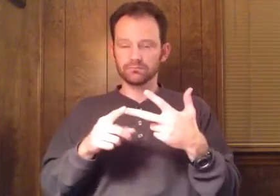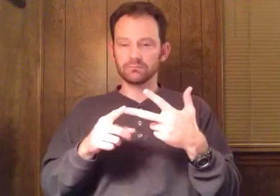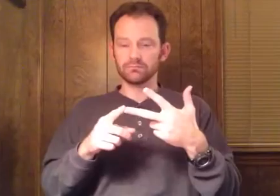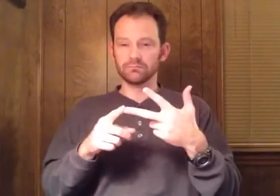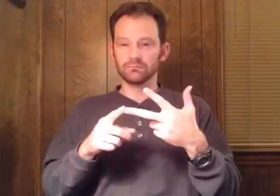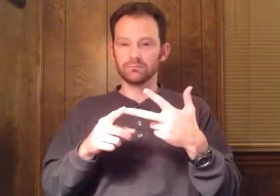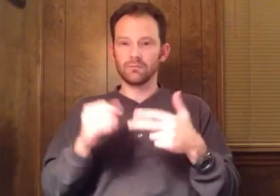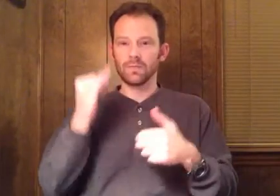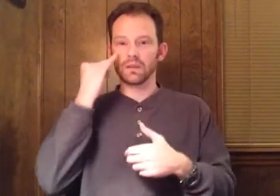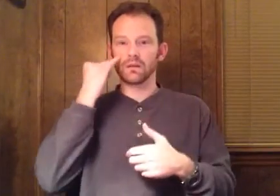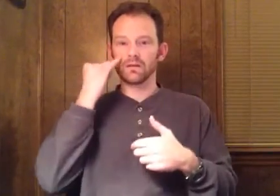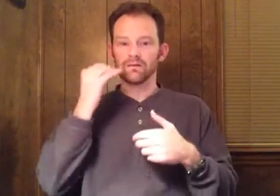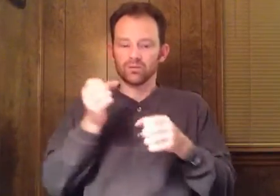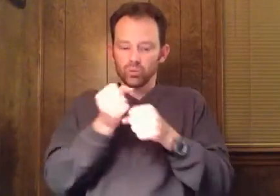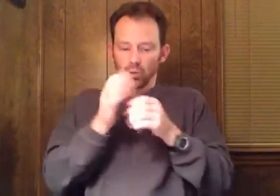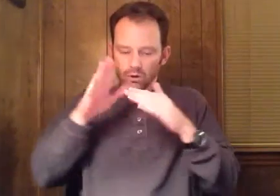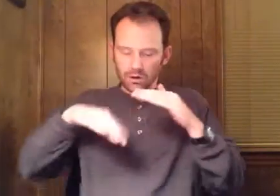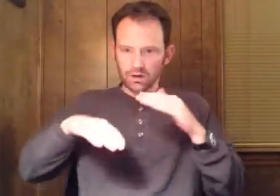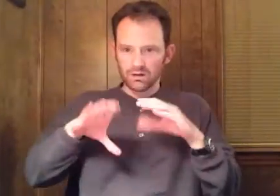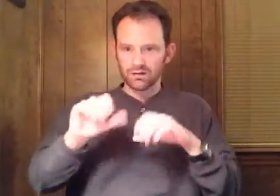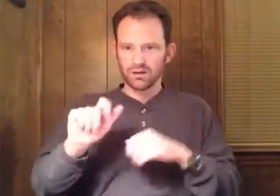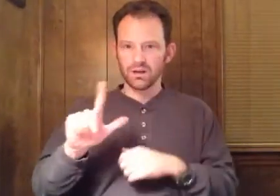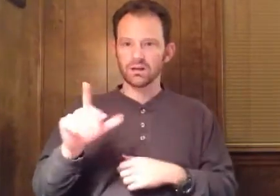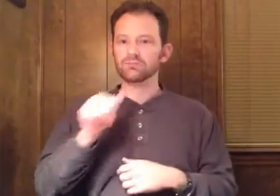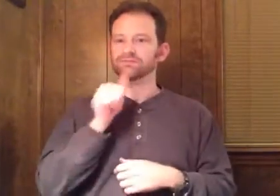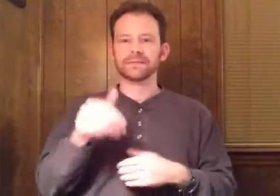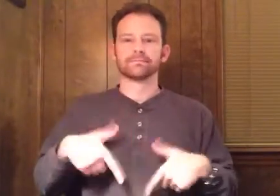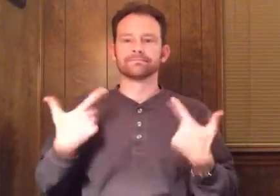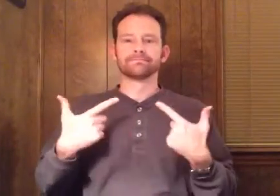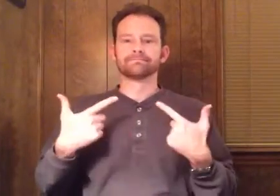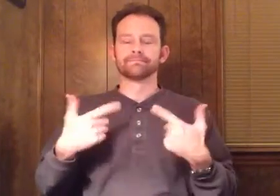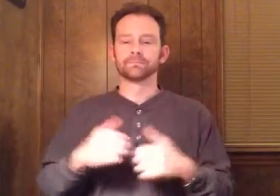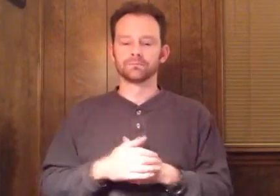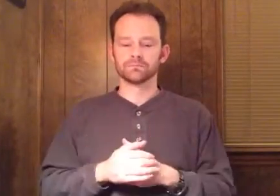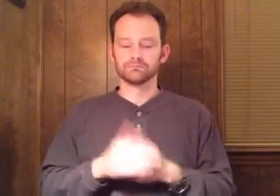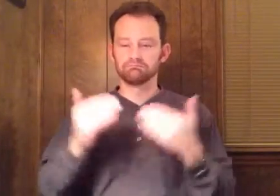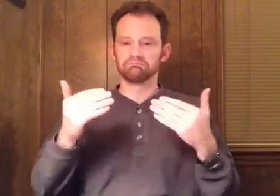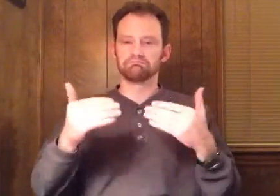than a cell is non-living. Now, without any further ado, let's move on with the show.